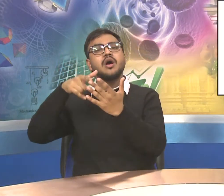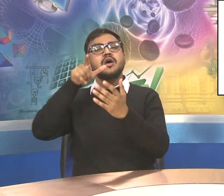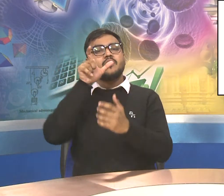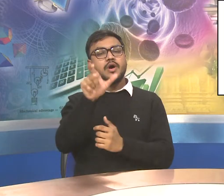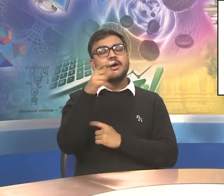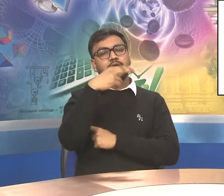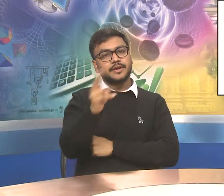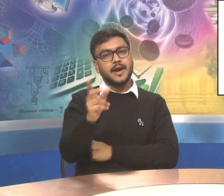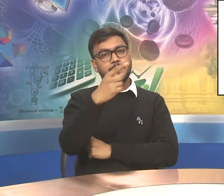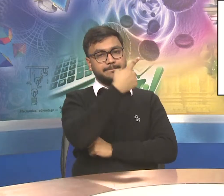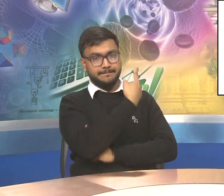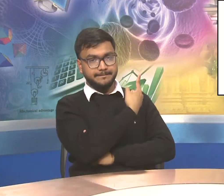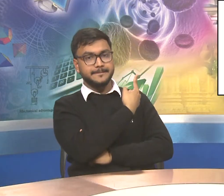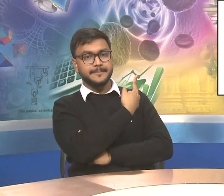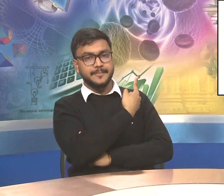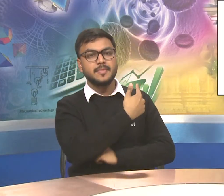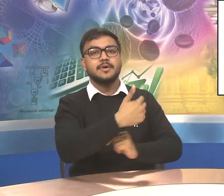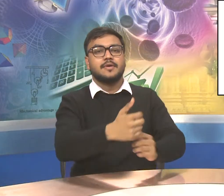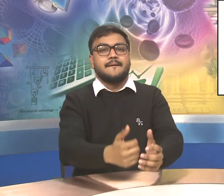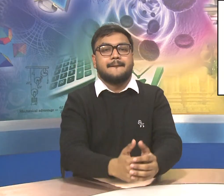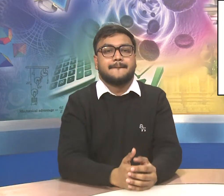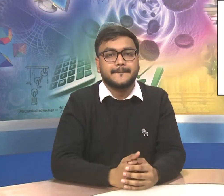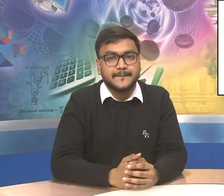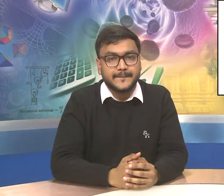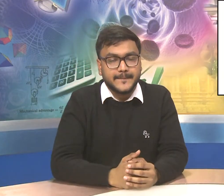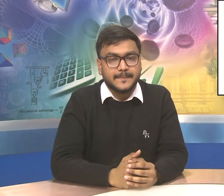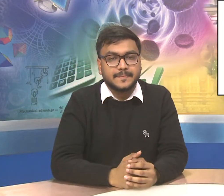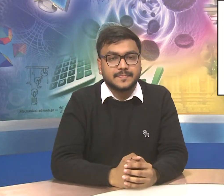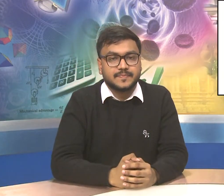sleep or play music, etc.